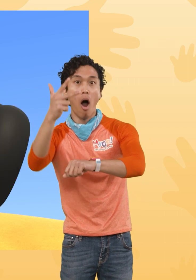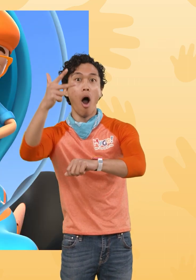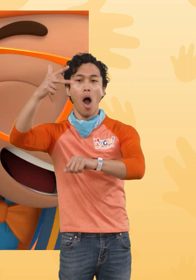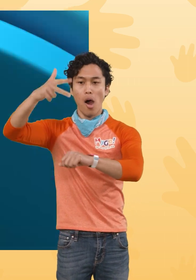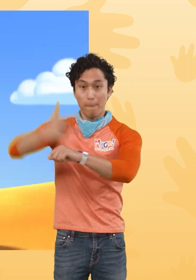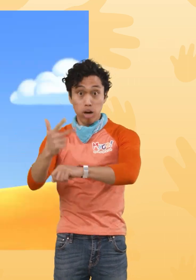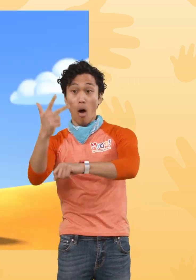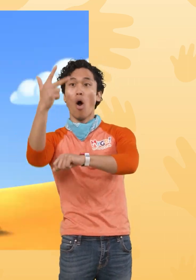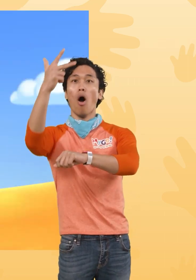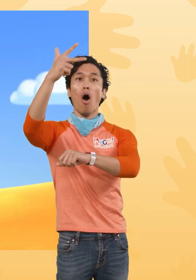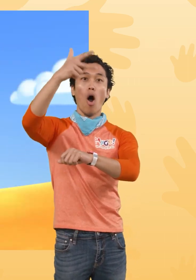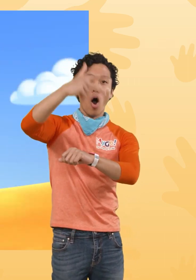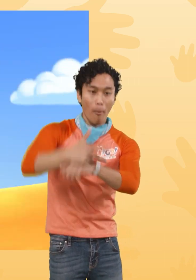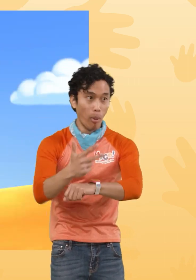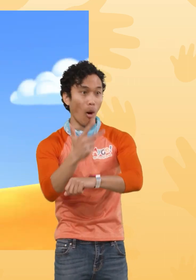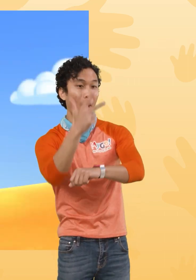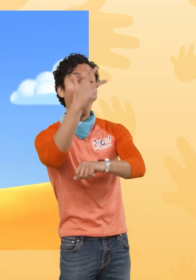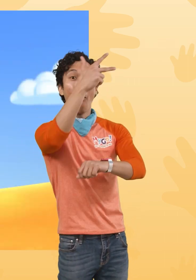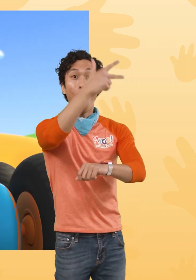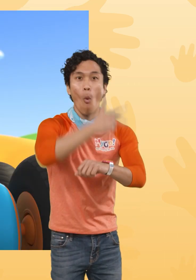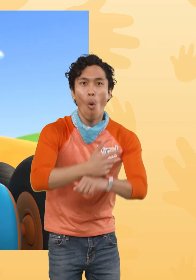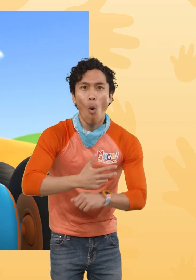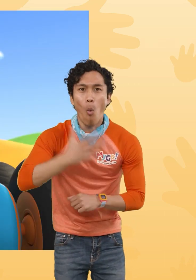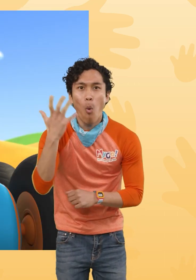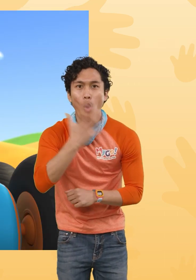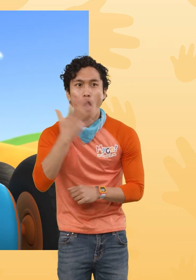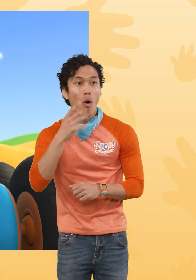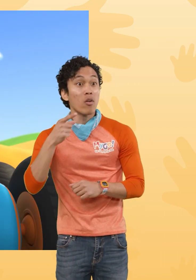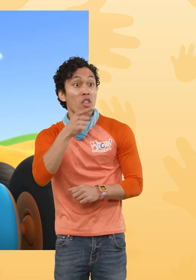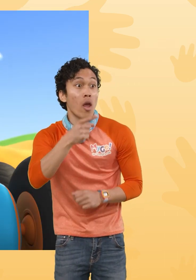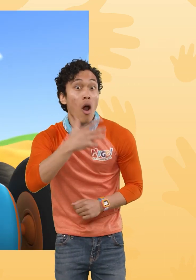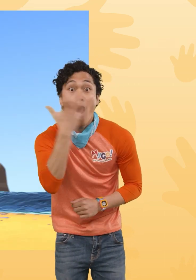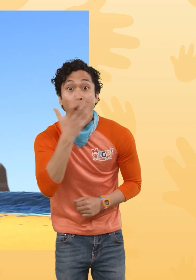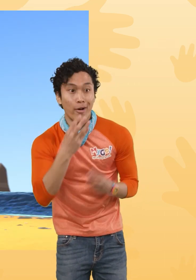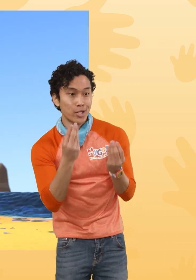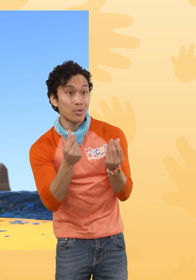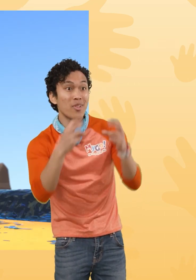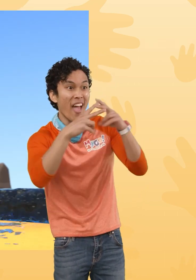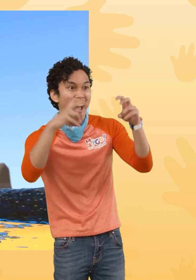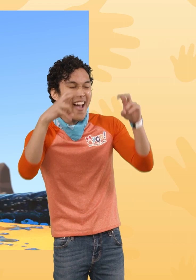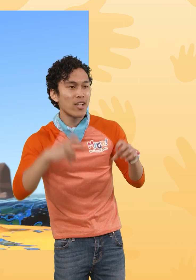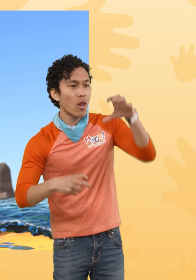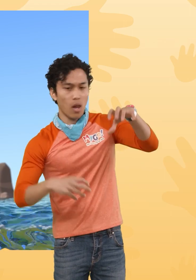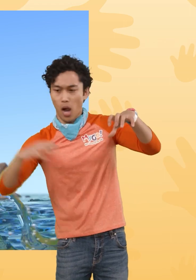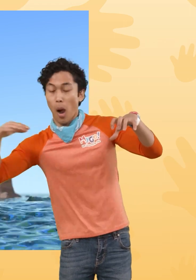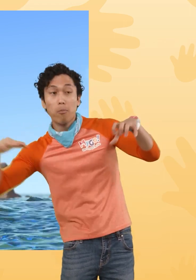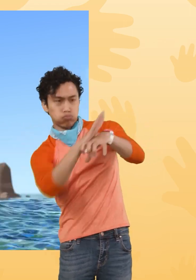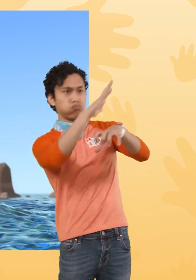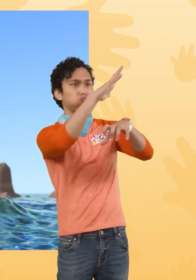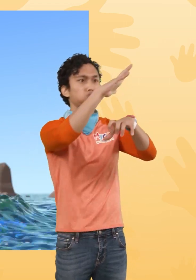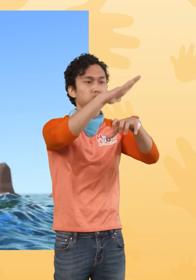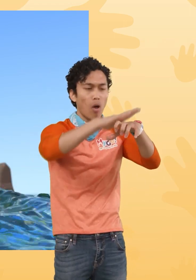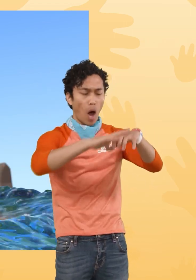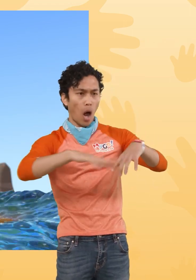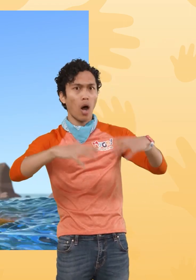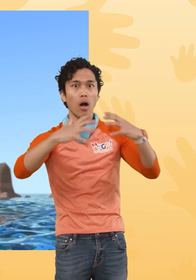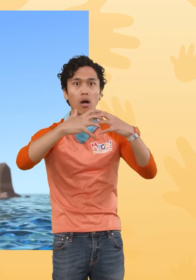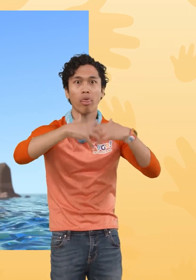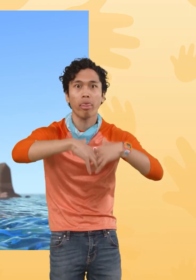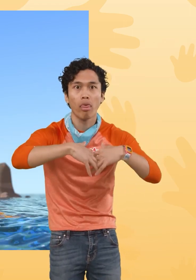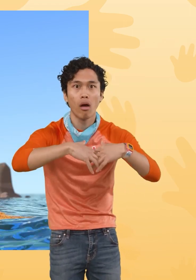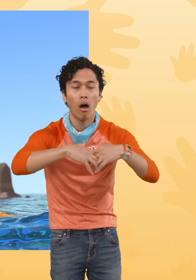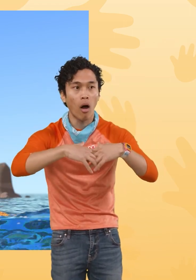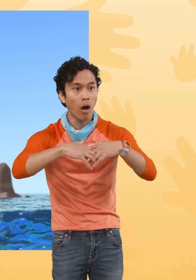And even bouncier! Wow, what an amazing sandcastle! Wave